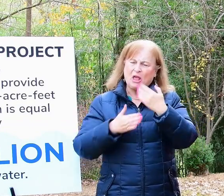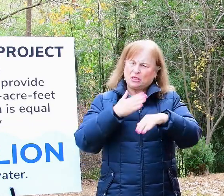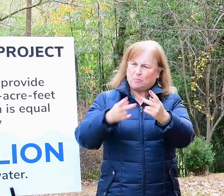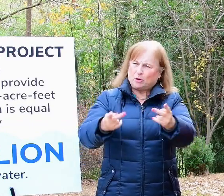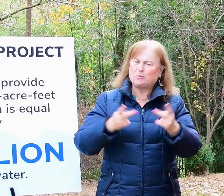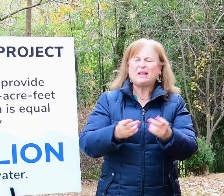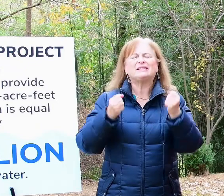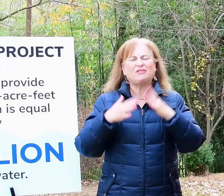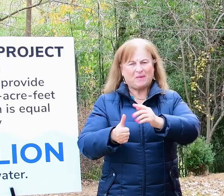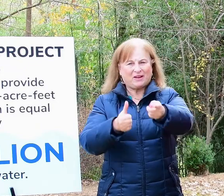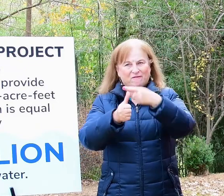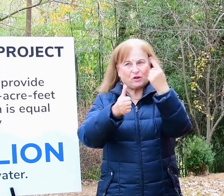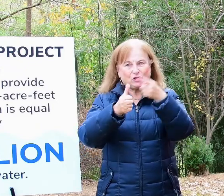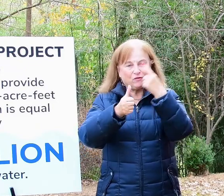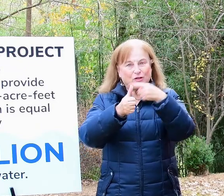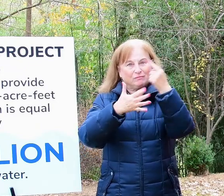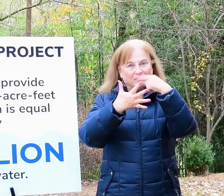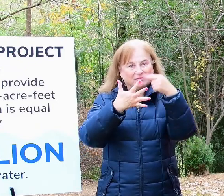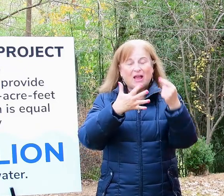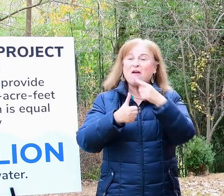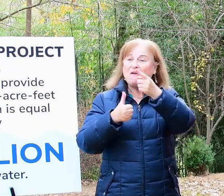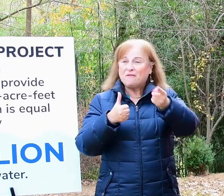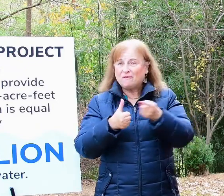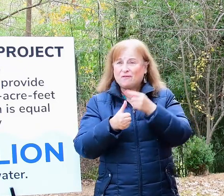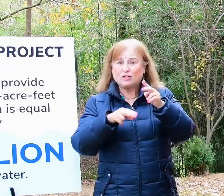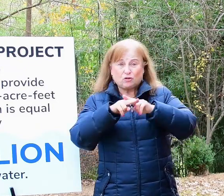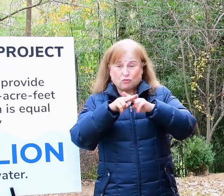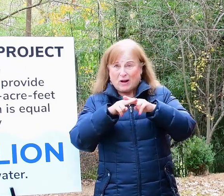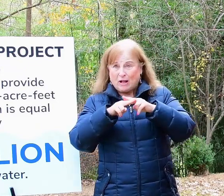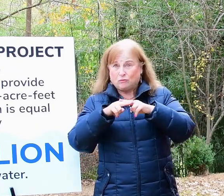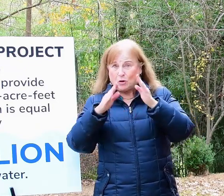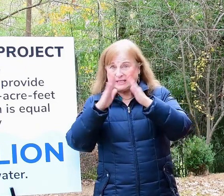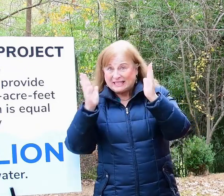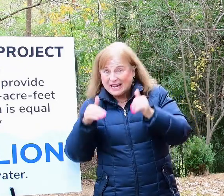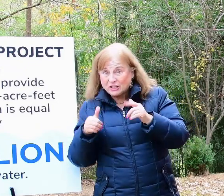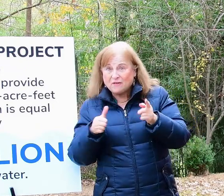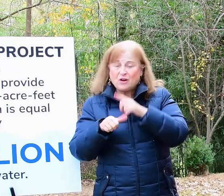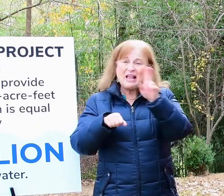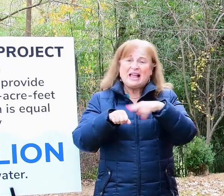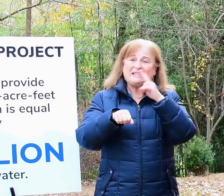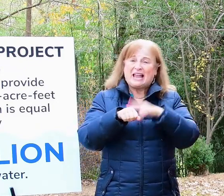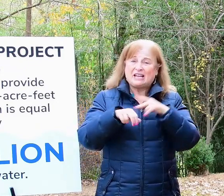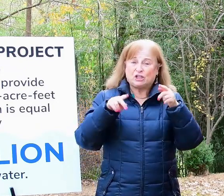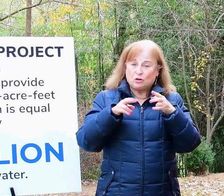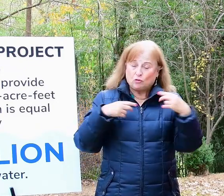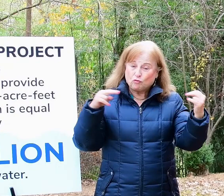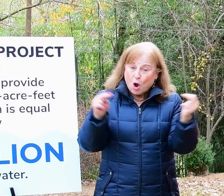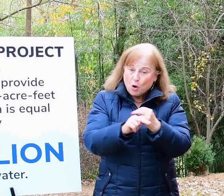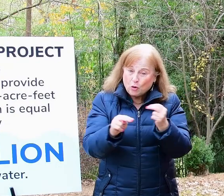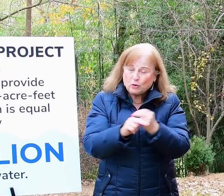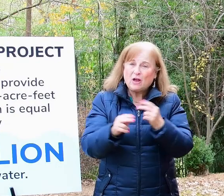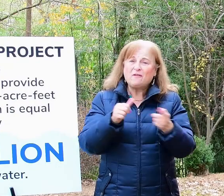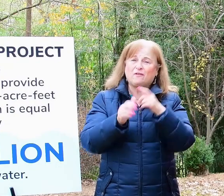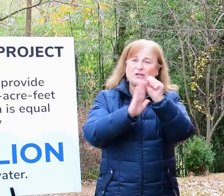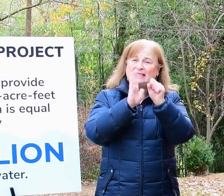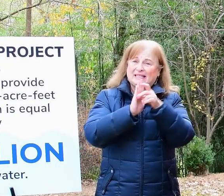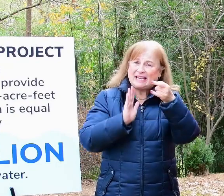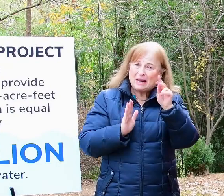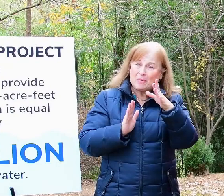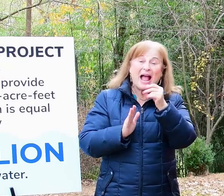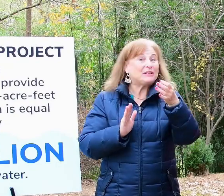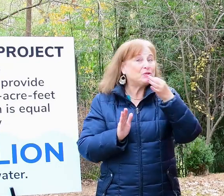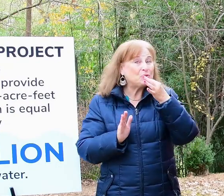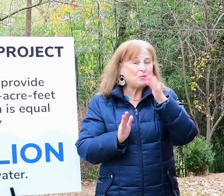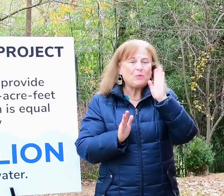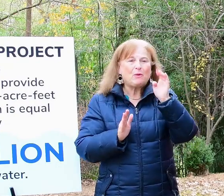birthplace of many firsts. It's the first railroad station, the first national road, the first state park, and